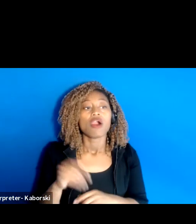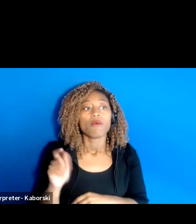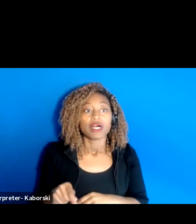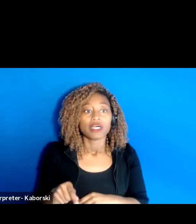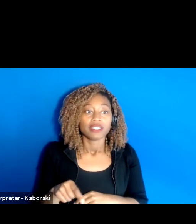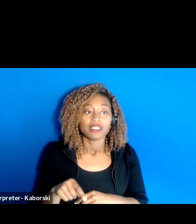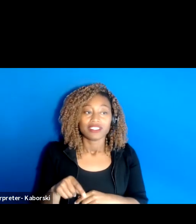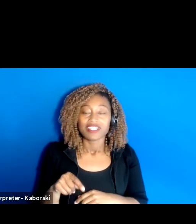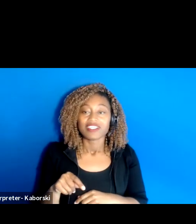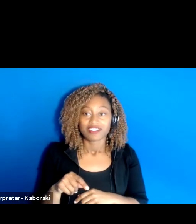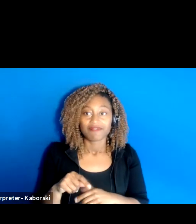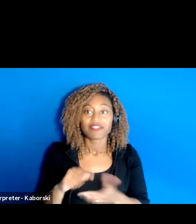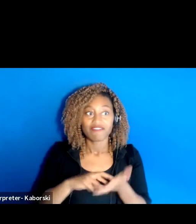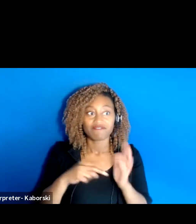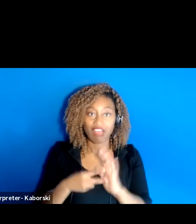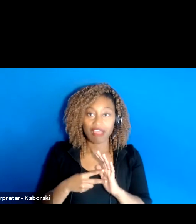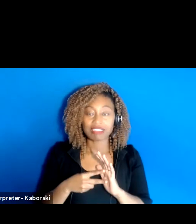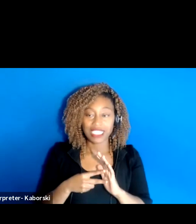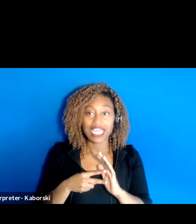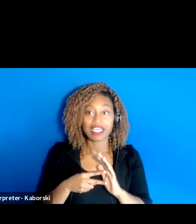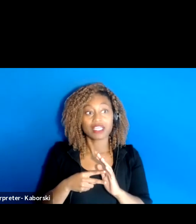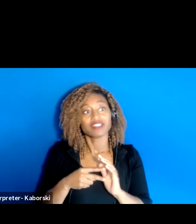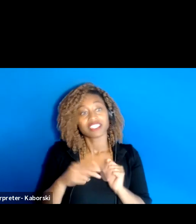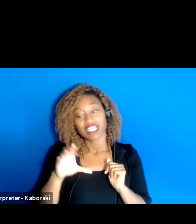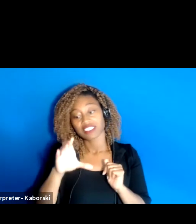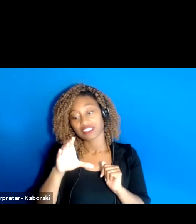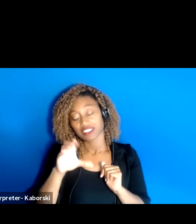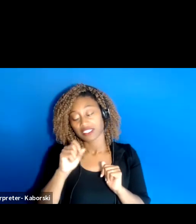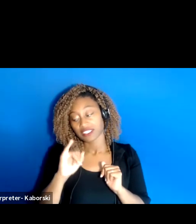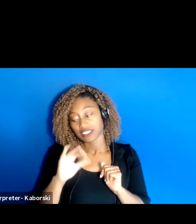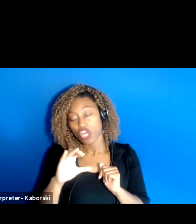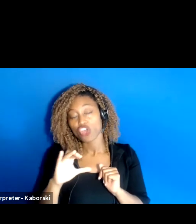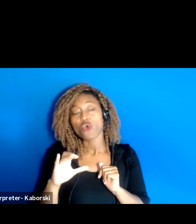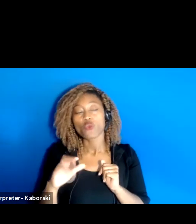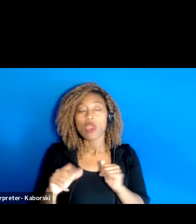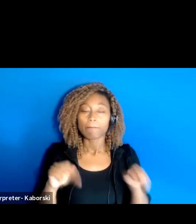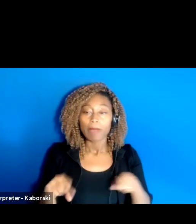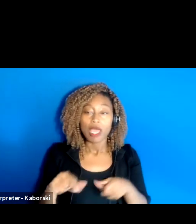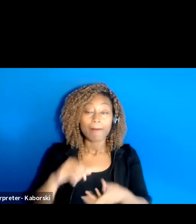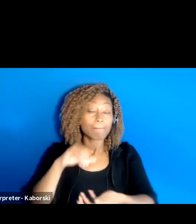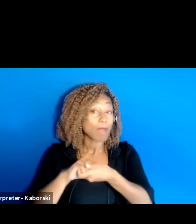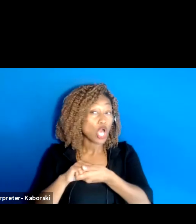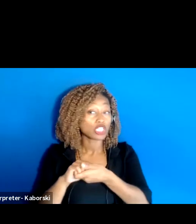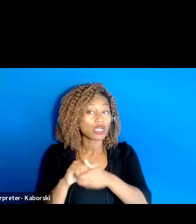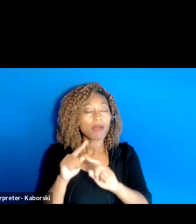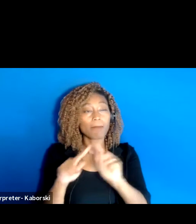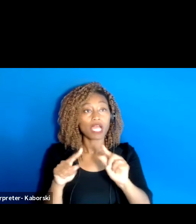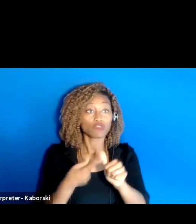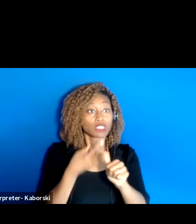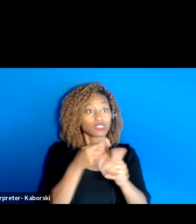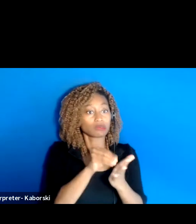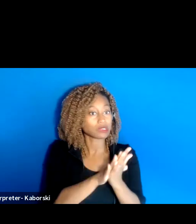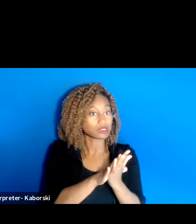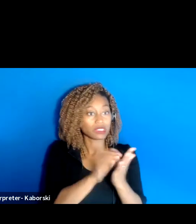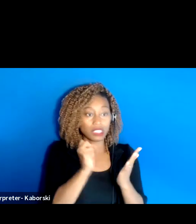listed the Silk as a potential partner. When it was originally written, we didn't yet